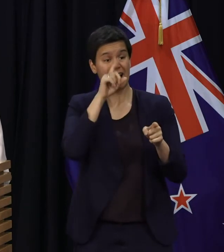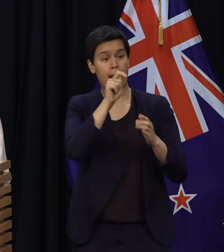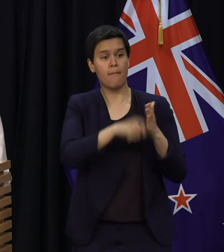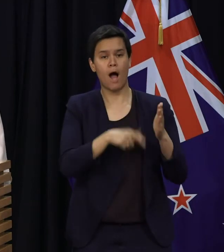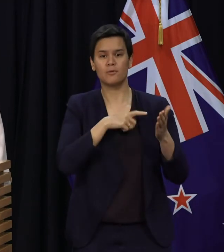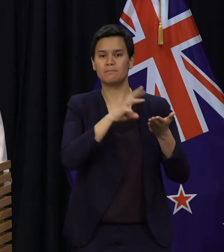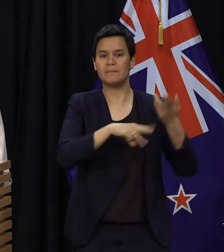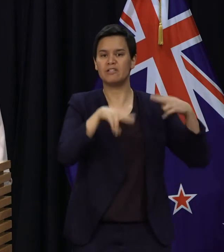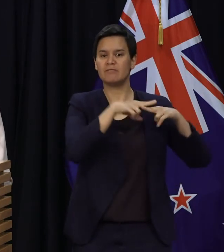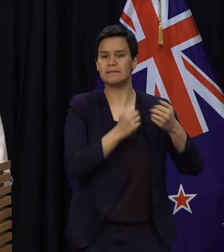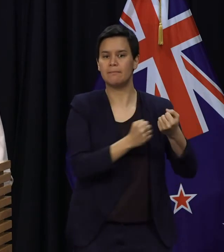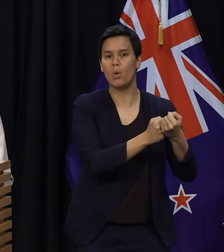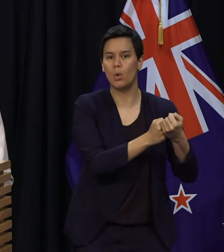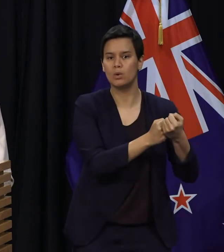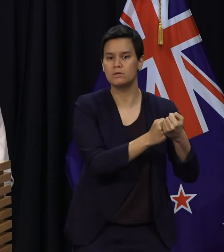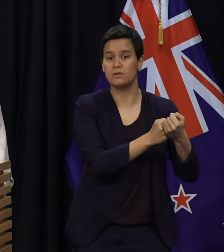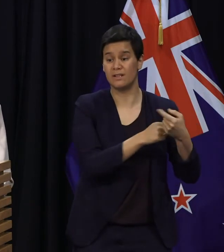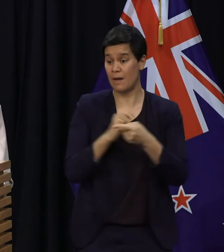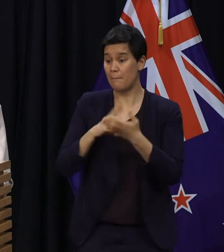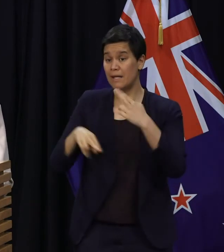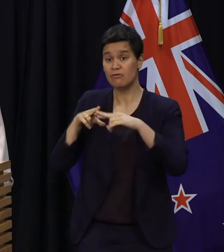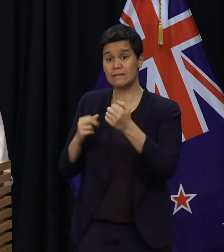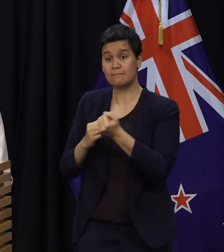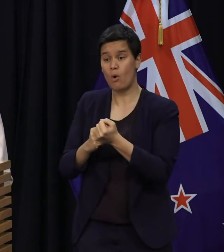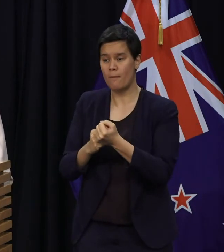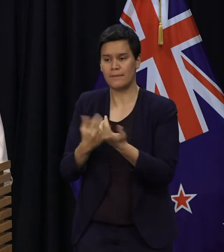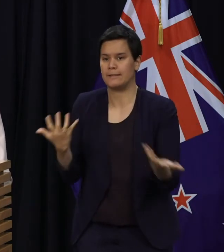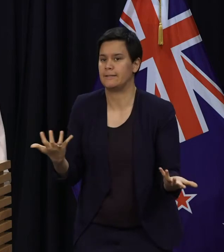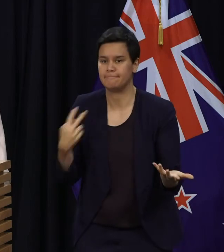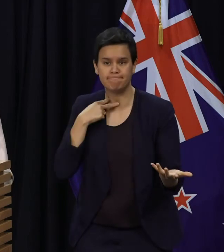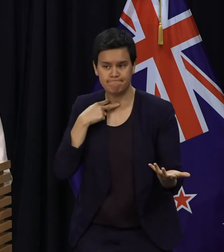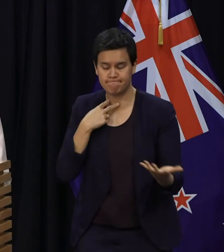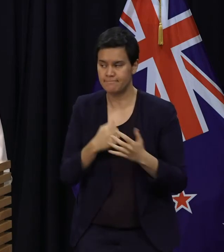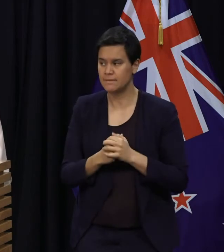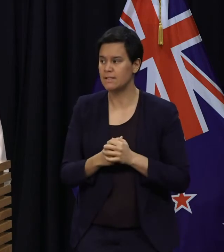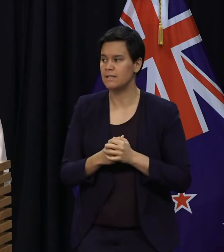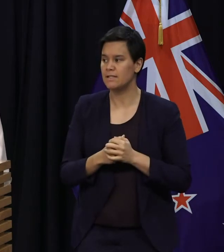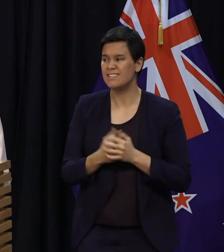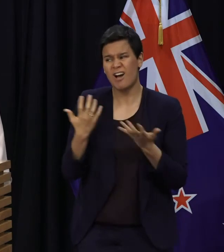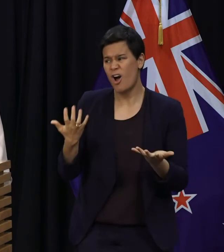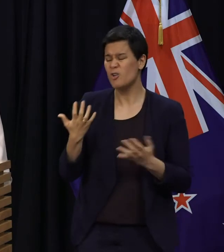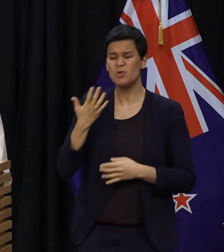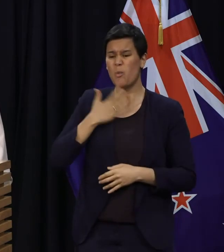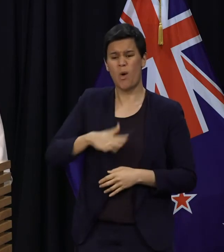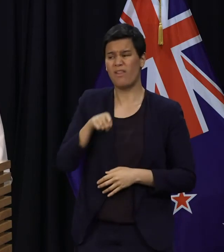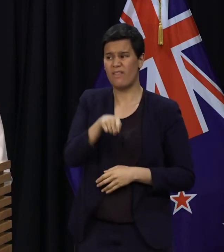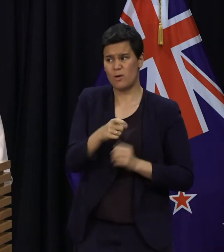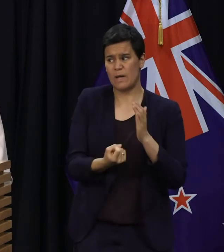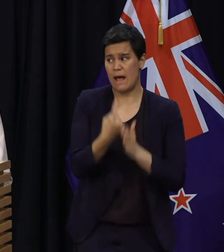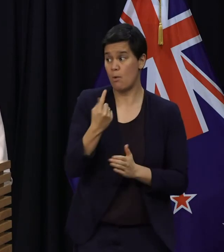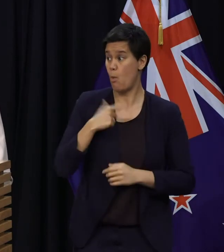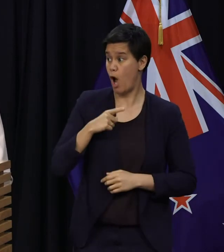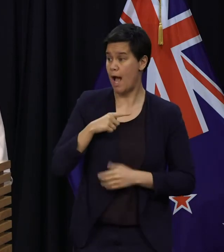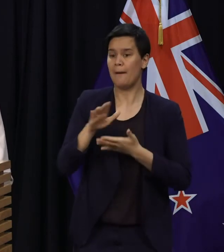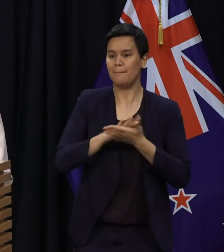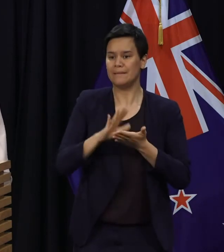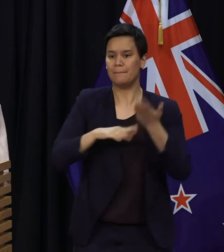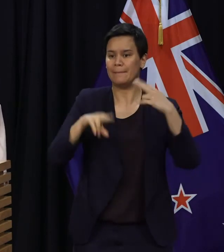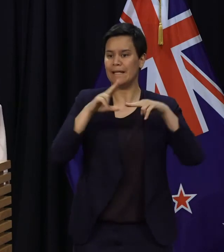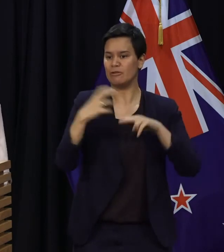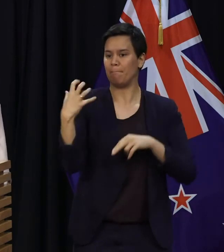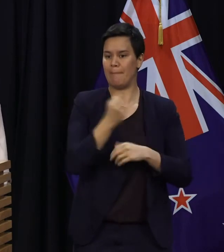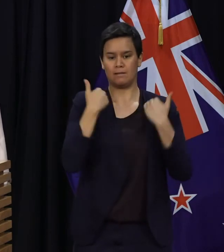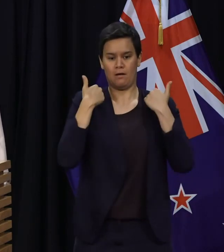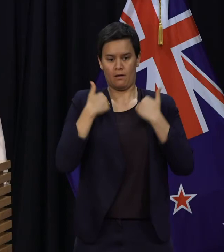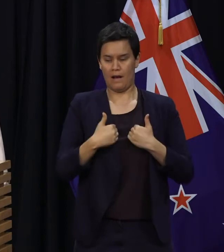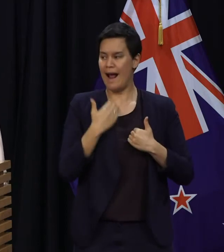wants to see a housing market where home ownership is determined by the prior generation being wealthy enough to support the next generation. And yet